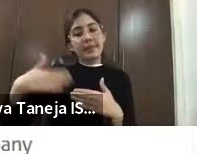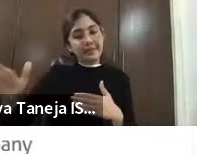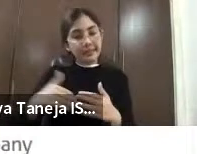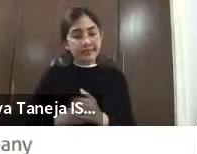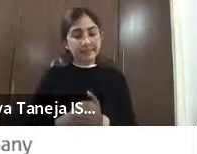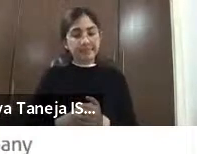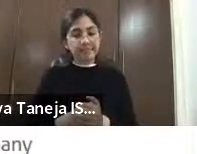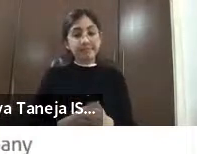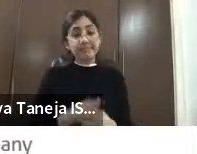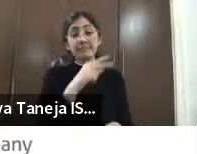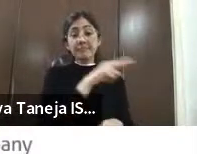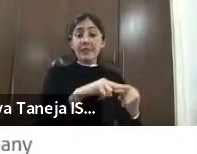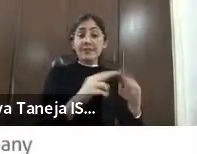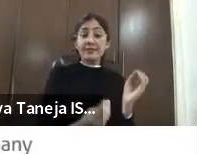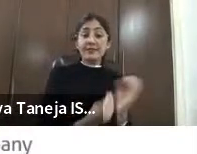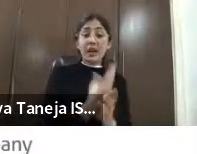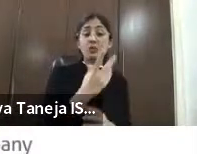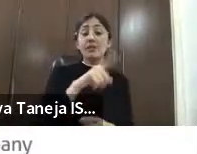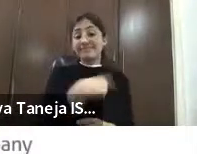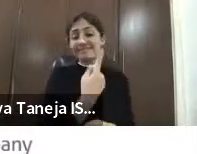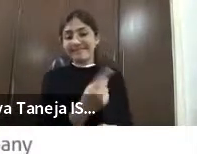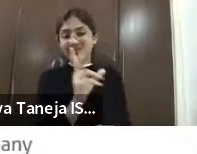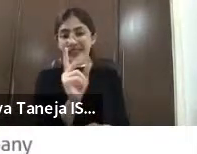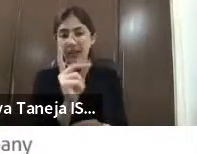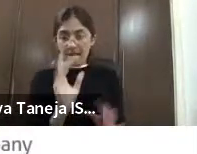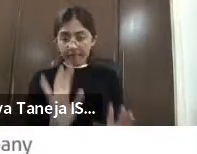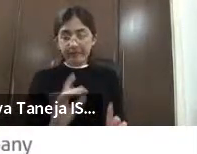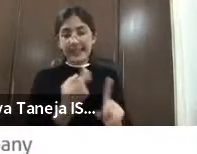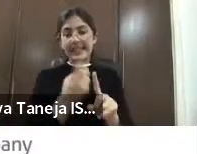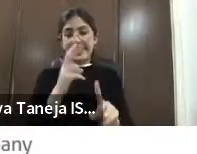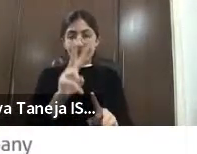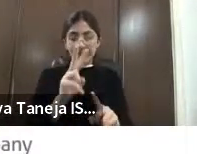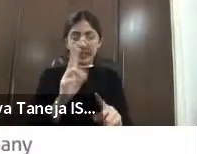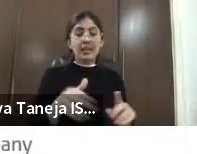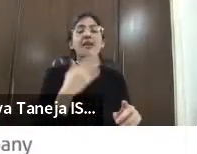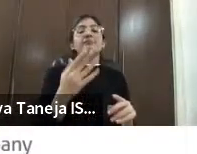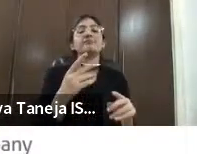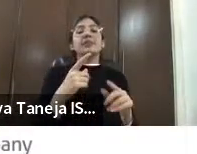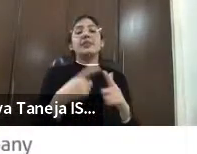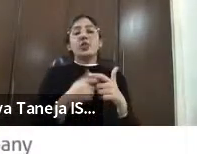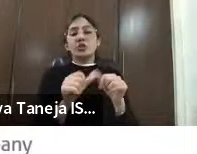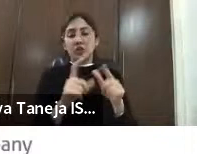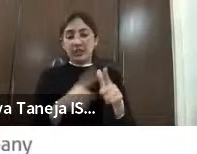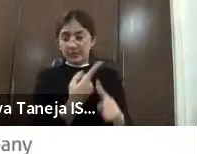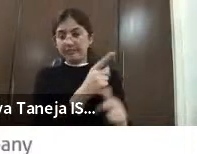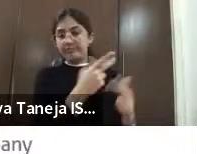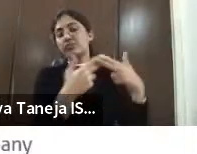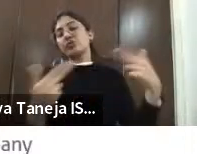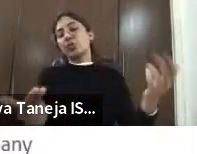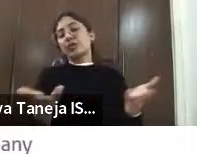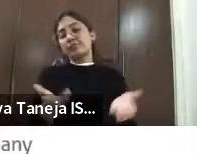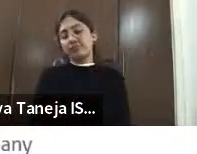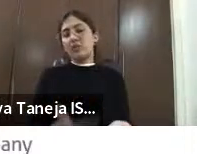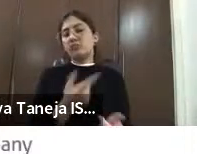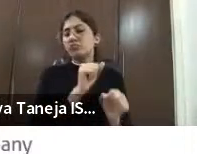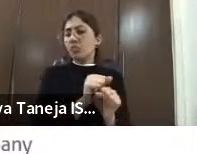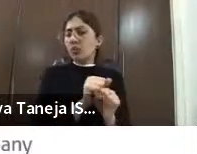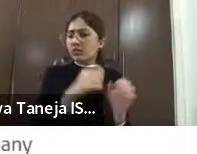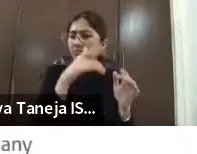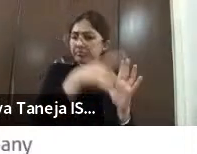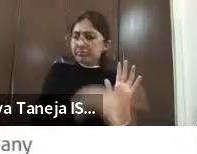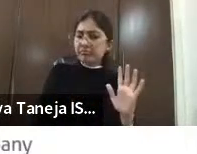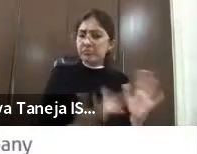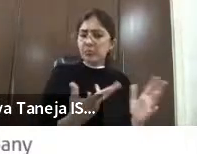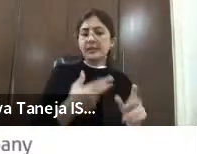co-founders of ATPAR, Mr. K.V. Rajendran and Ms. Tilakam Rajendran, will now tell us more about the work that they do and